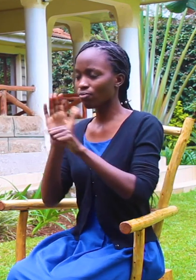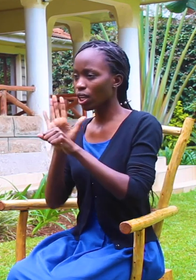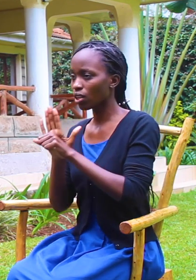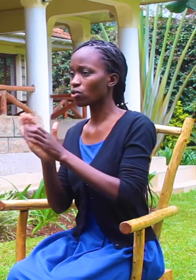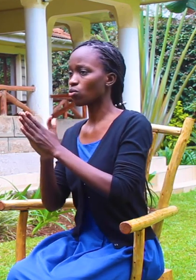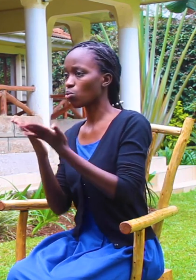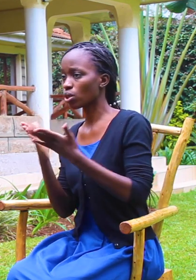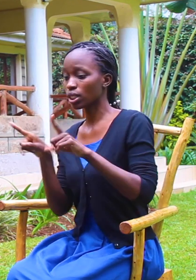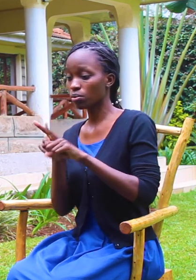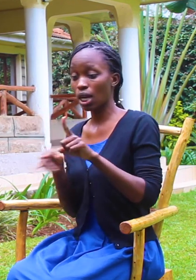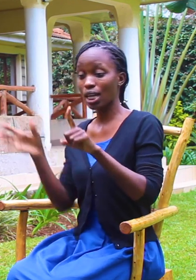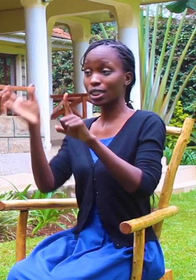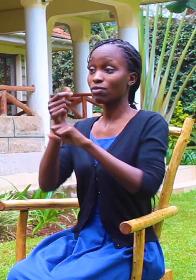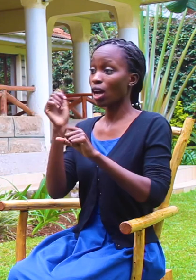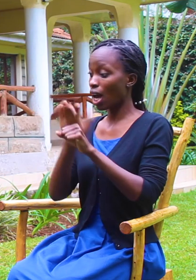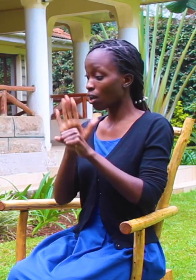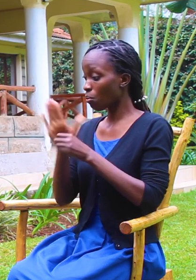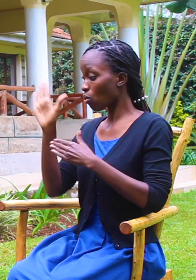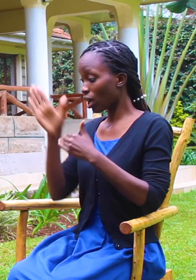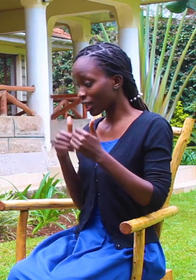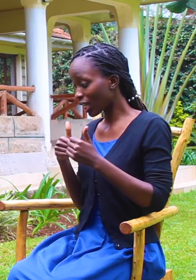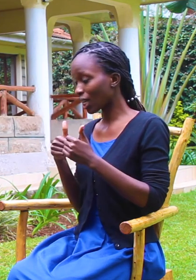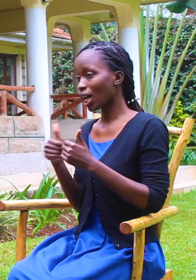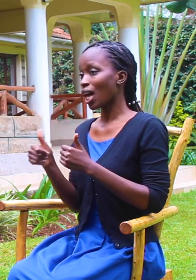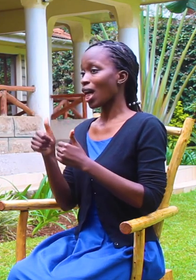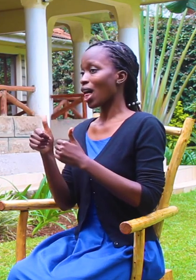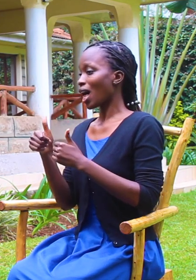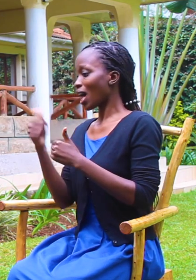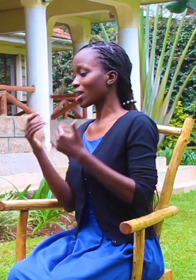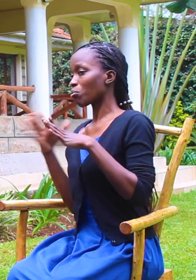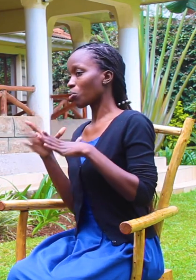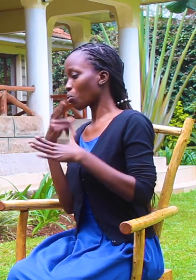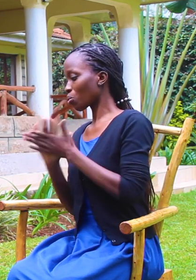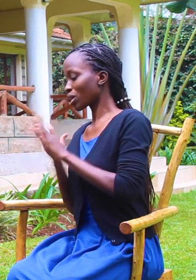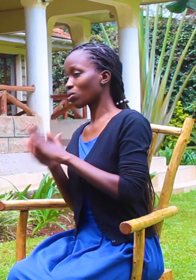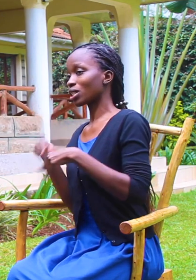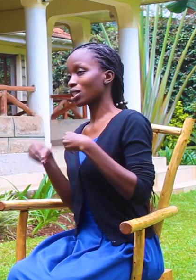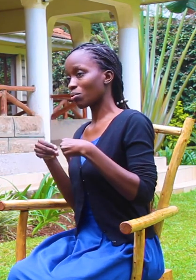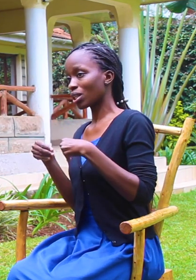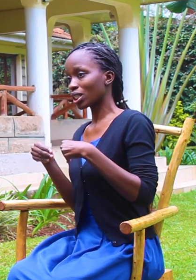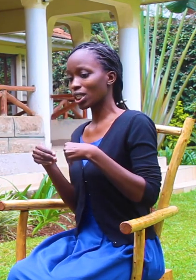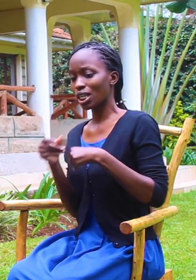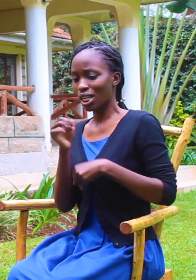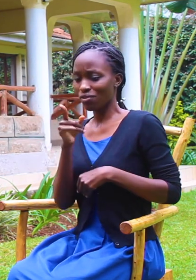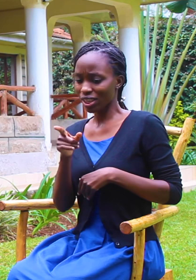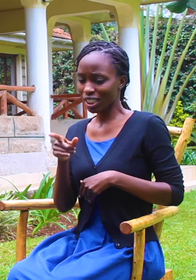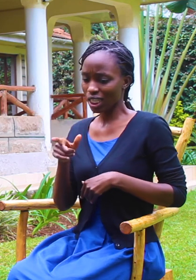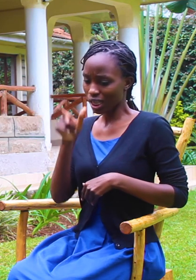lot more than able children. So if Helen Keller, deaf blind, could achieve what she